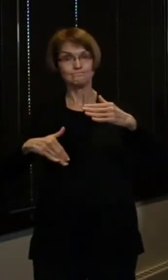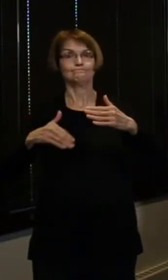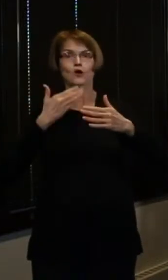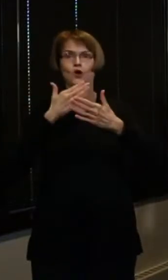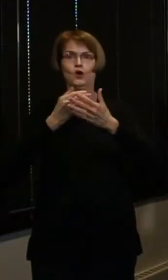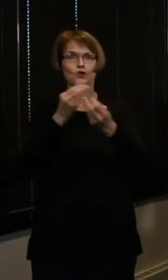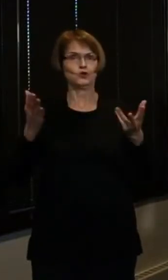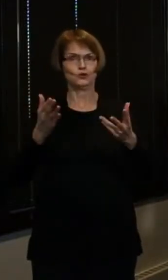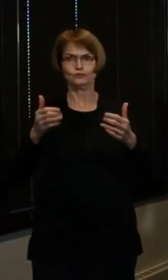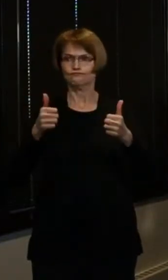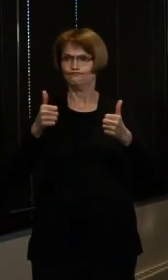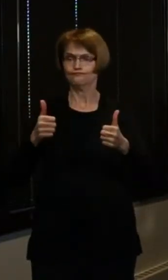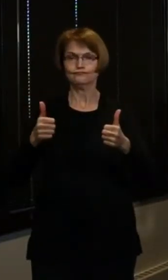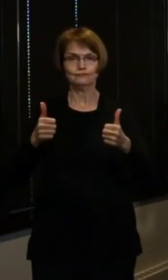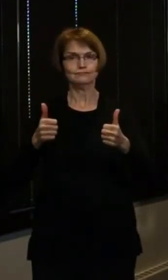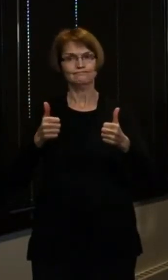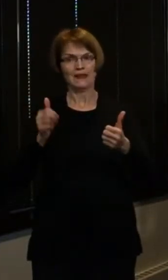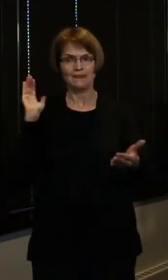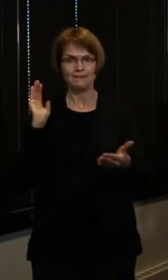our hospital admissions.